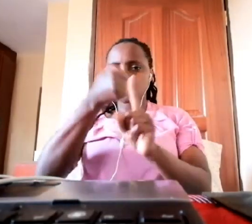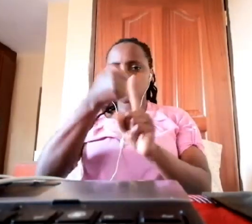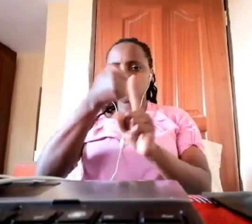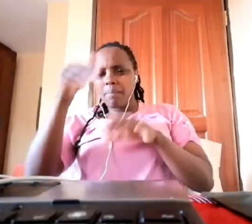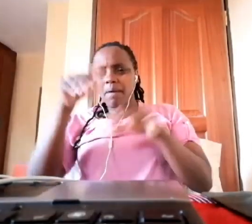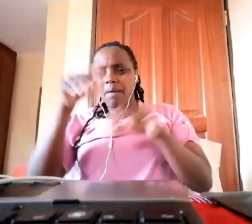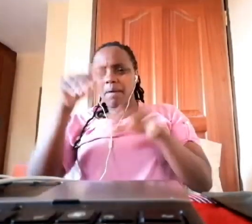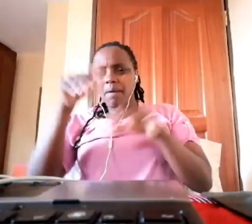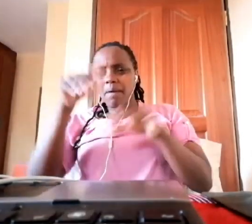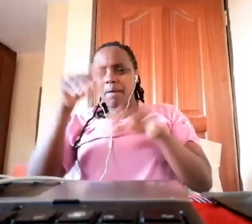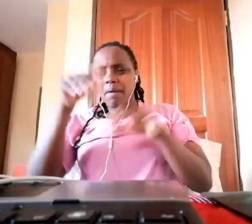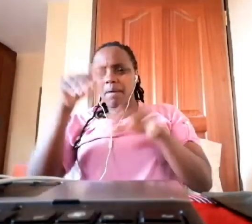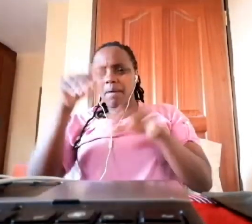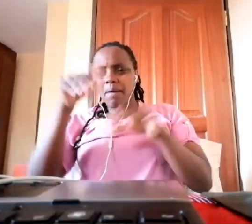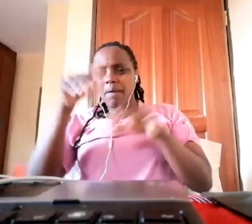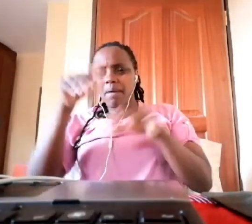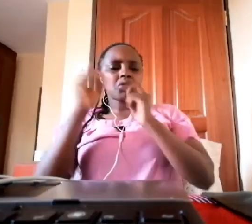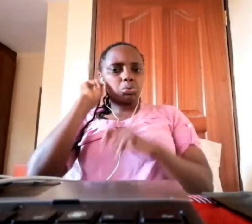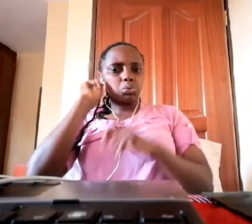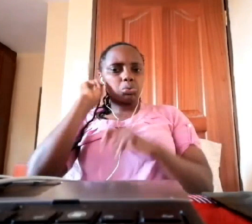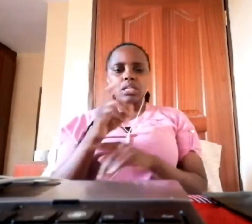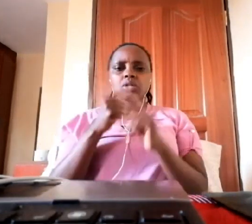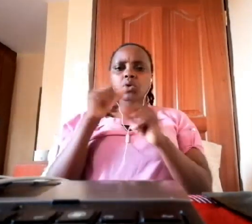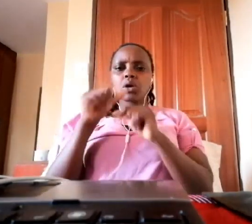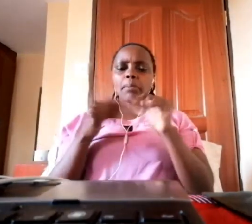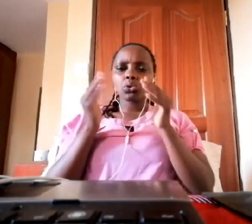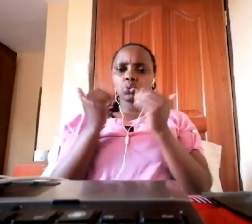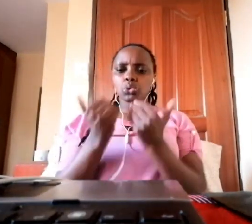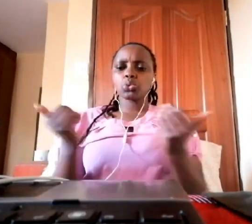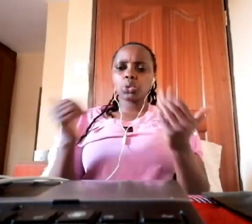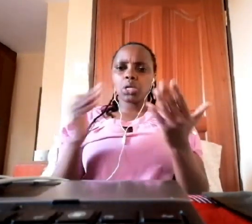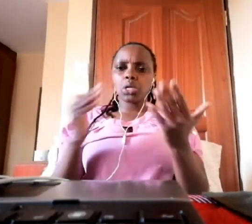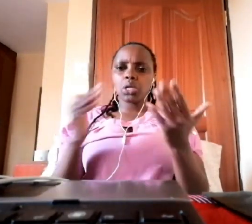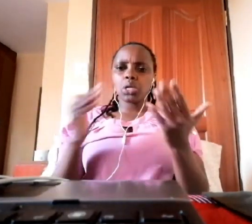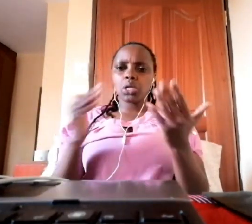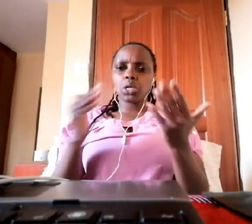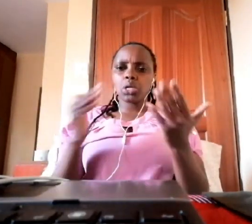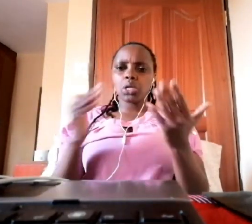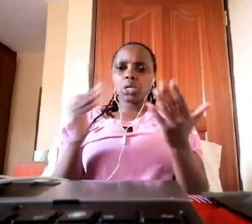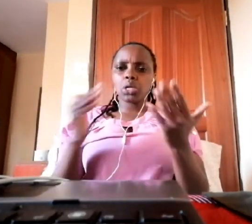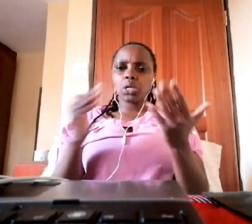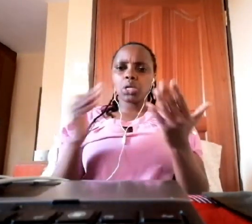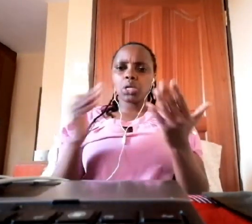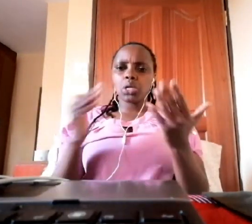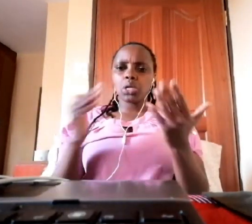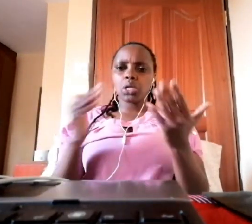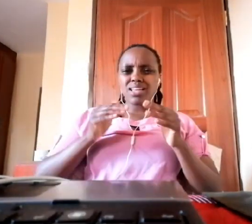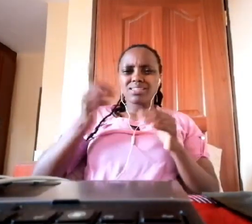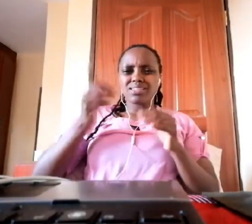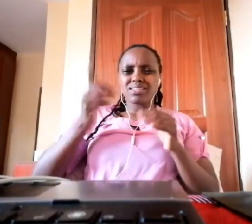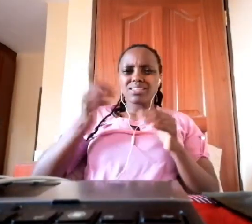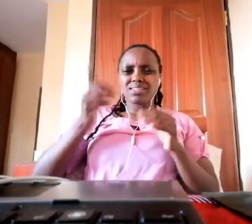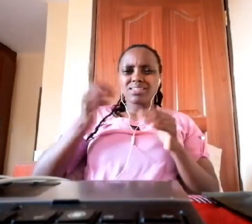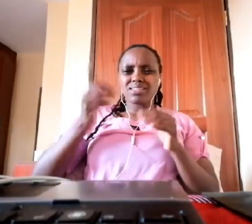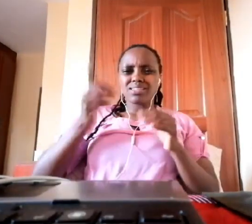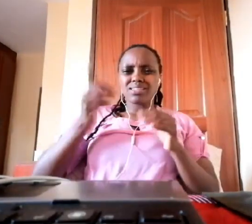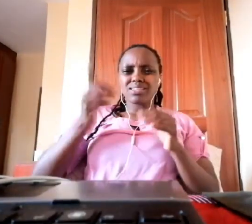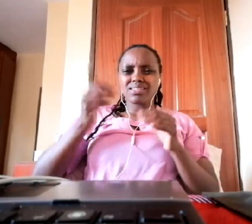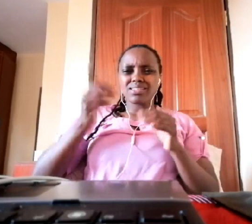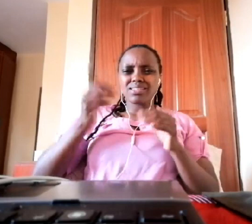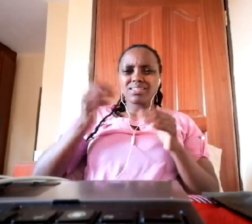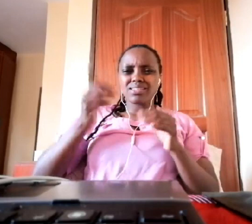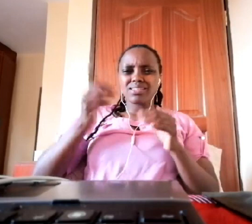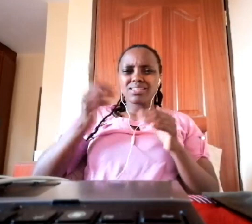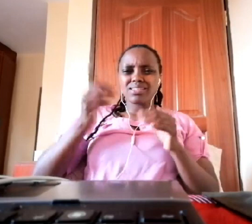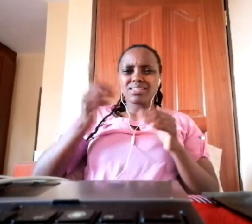a change of mentality. When we speak about child rights, some of the government officials don't understand that children have rights. So